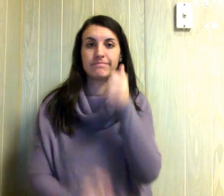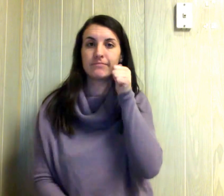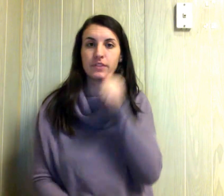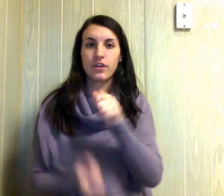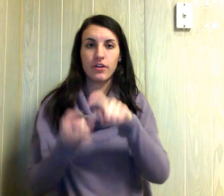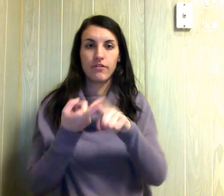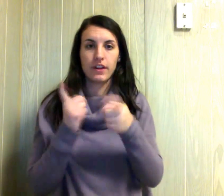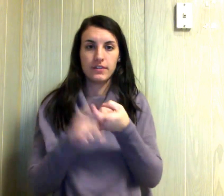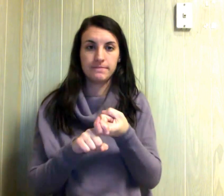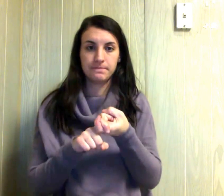Girlfriend.